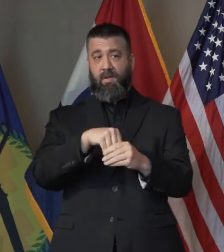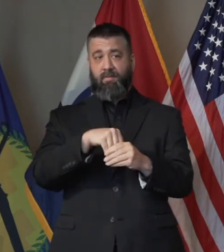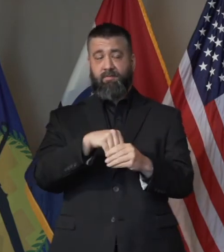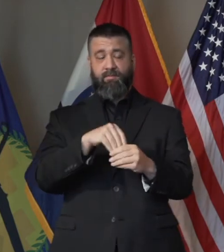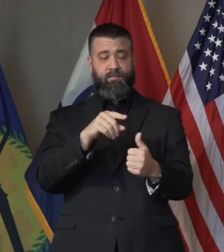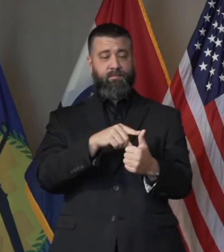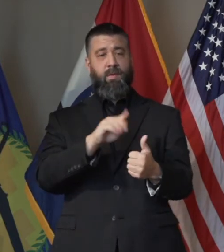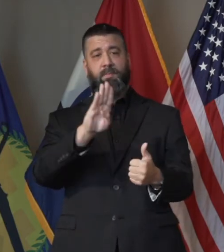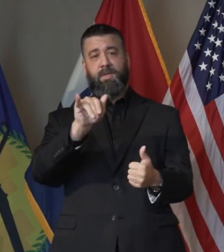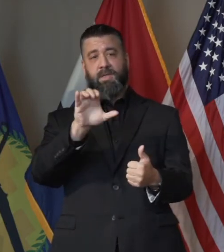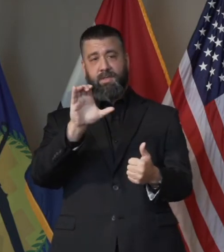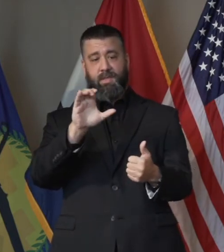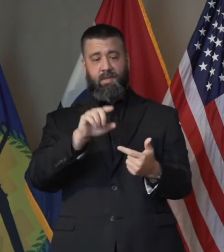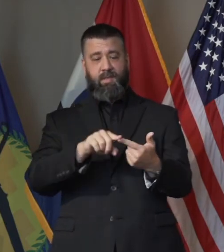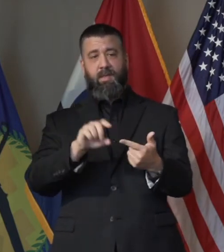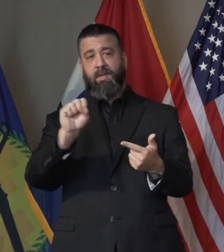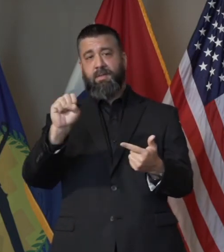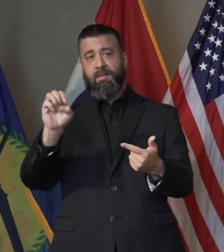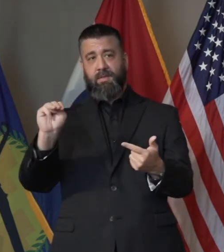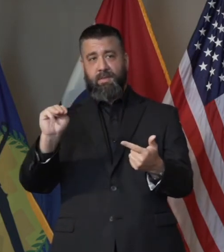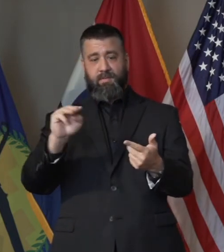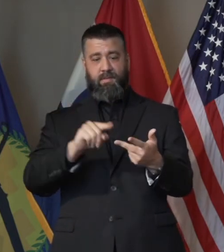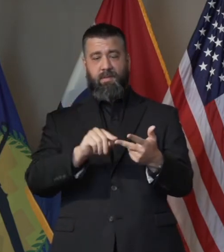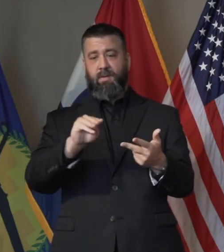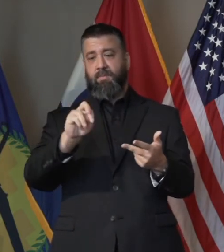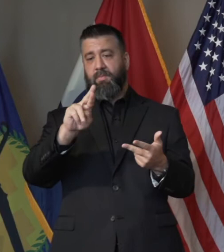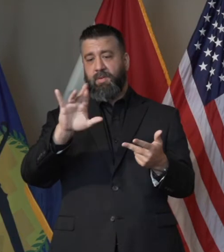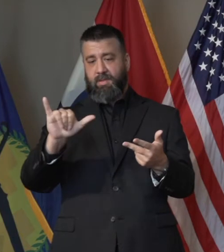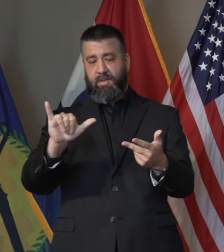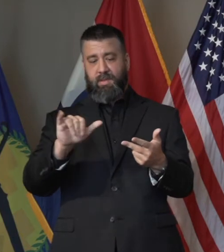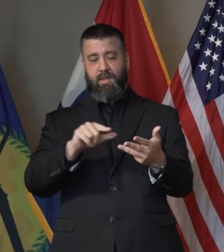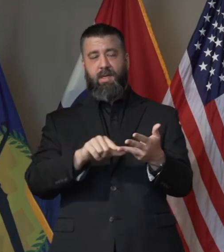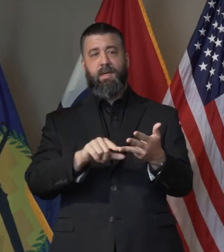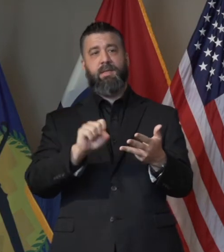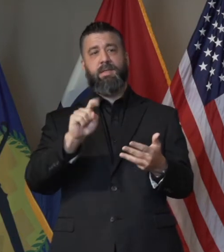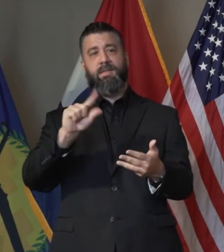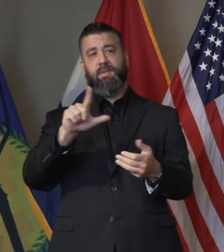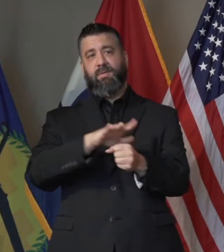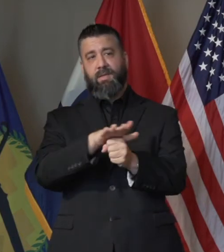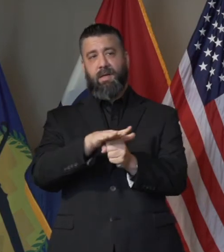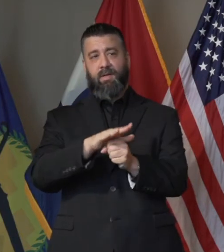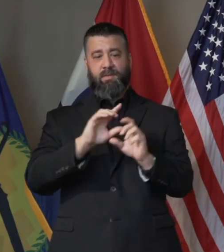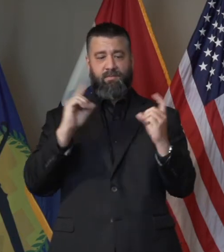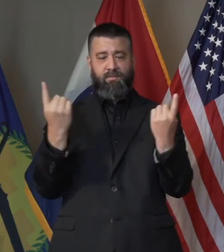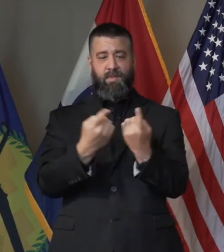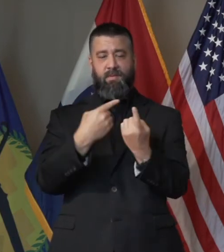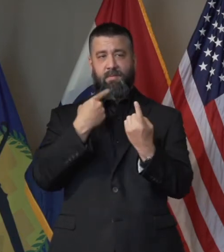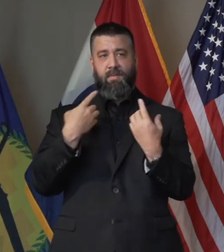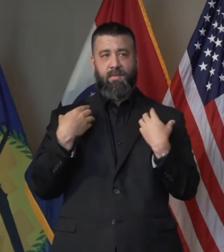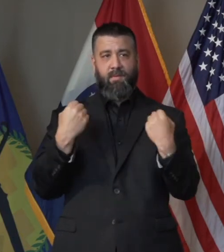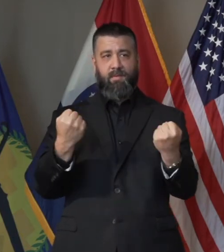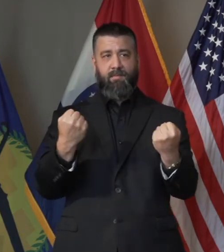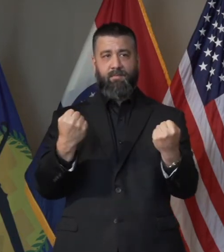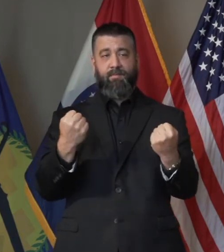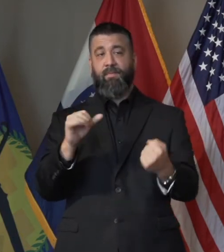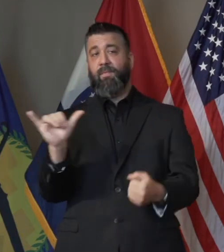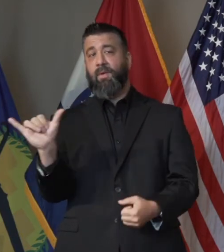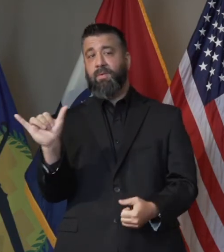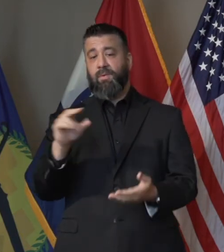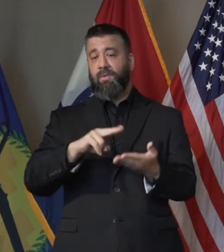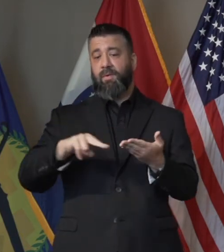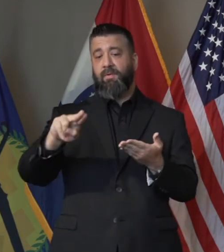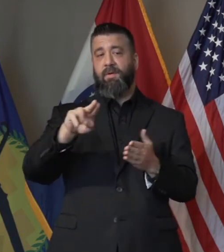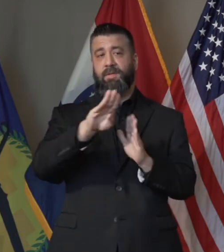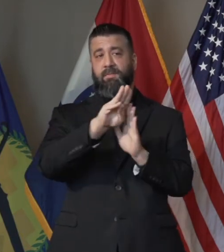BJC Healthcare, SSM Health, Mercy, and the St. Louis County Department of Public Health. The University of Missouri helped design